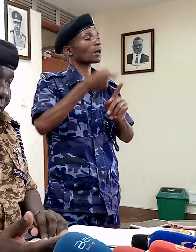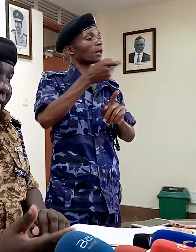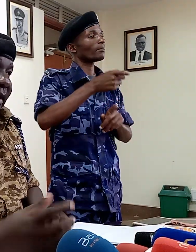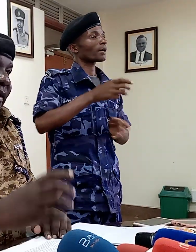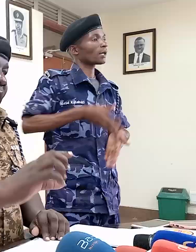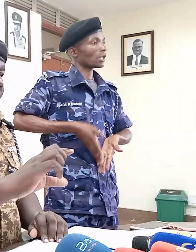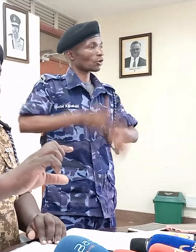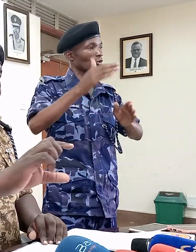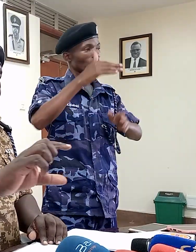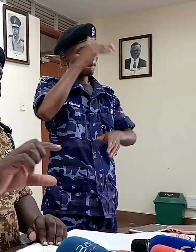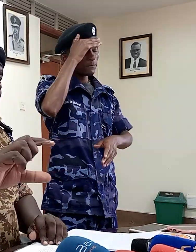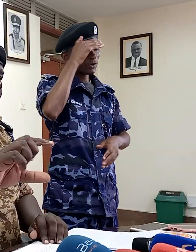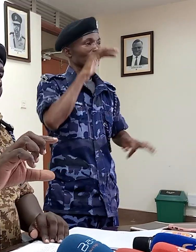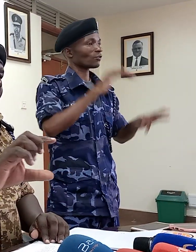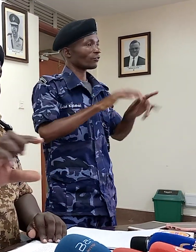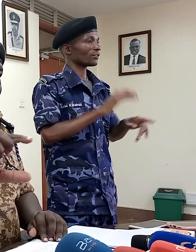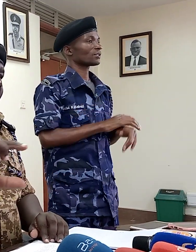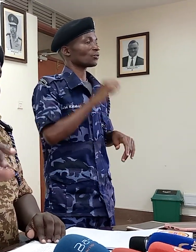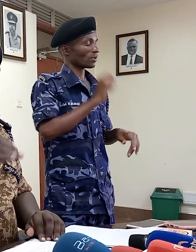So you can see during